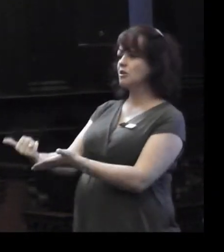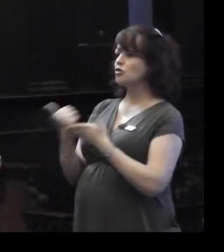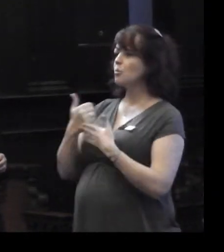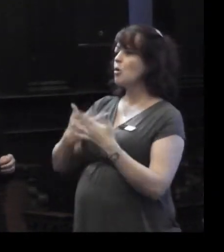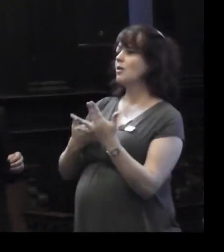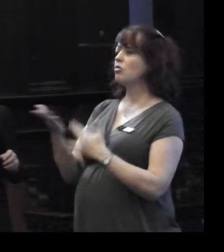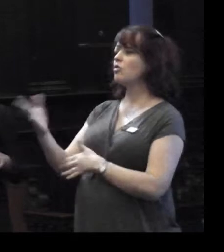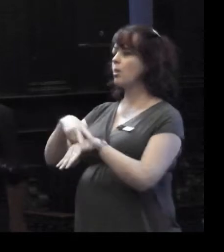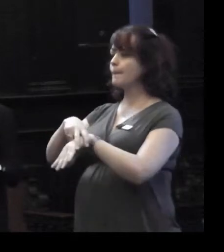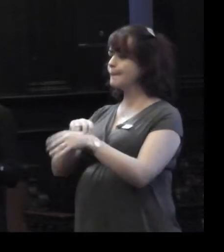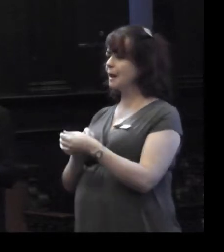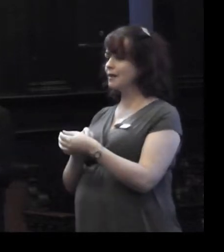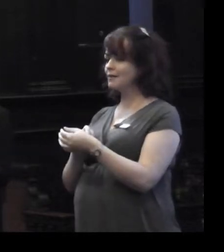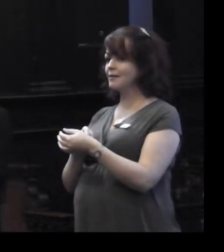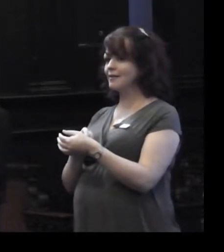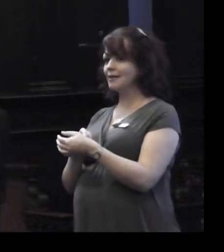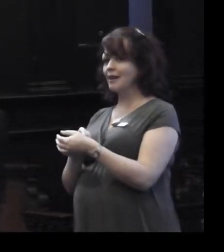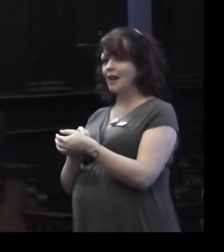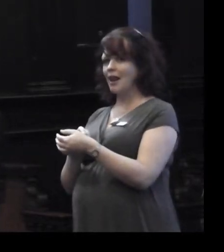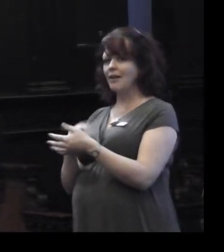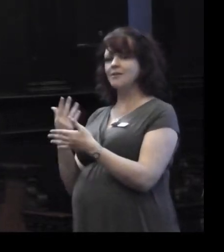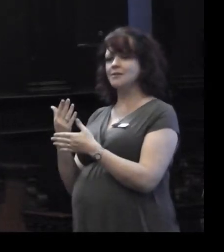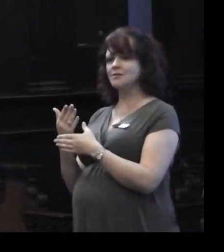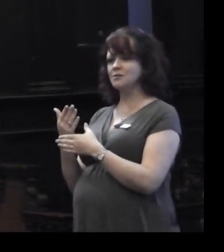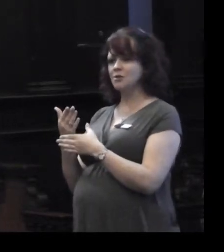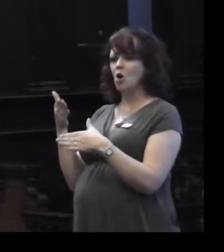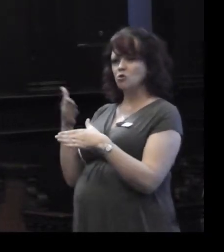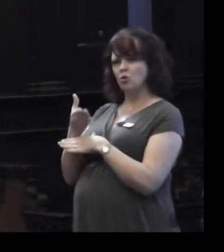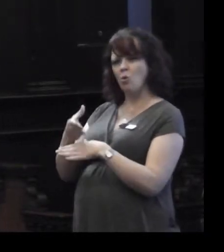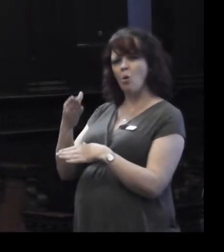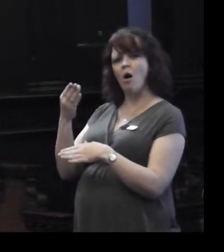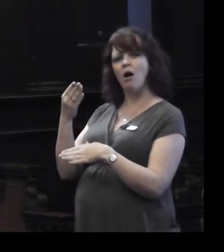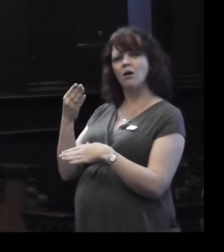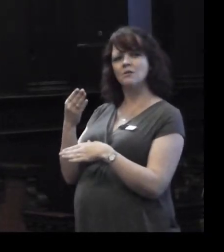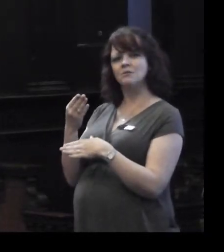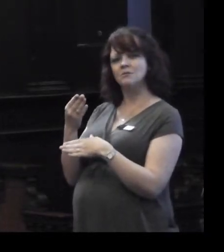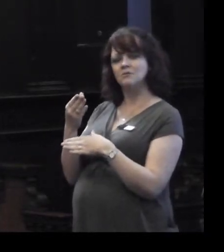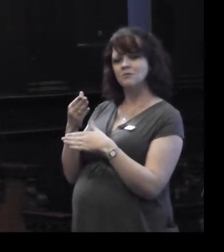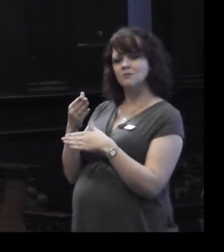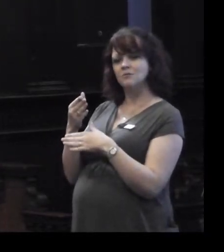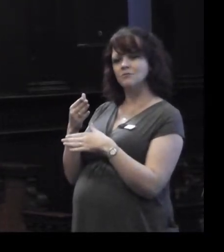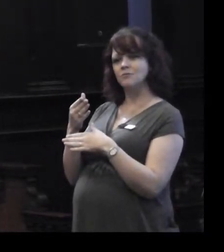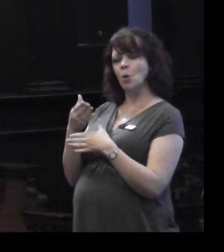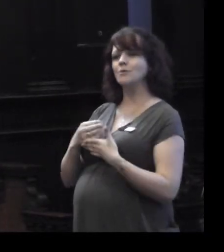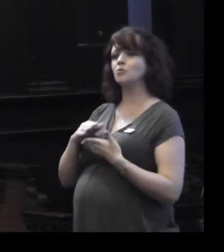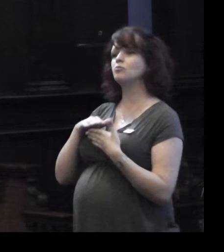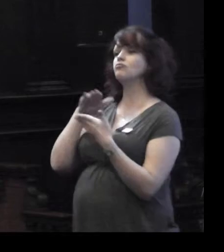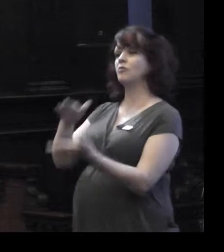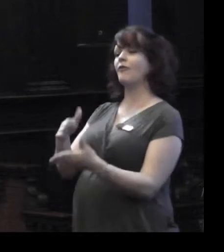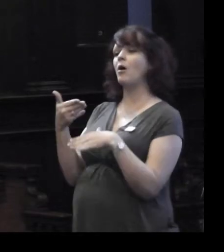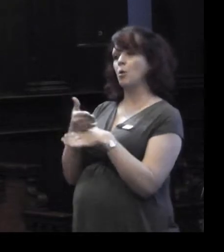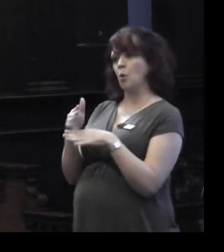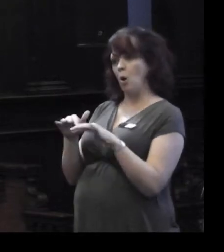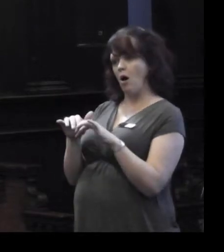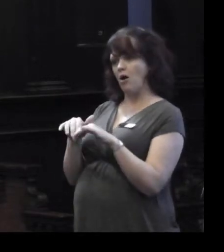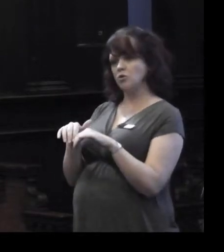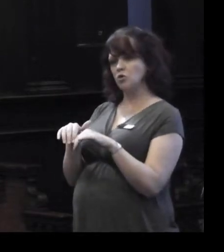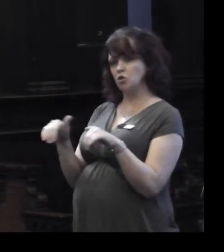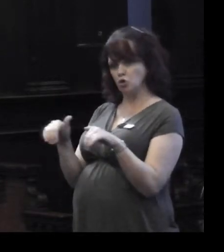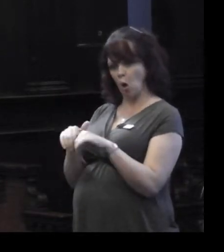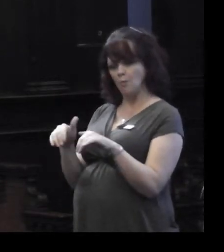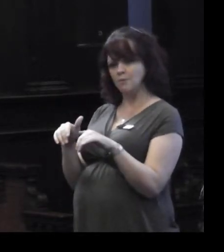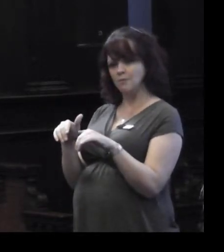Commissioner's Office to provide outreach, interactive workshops to young people on the effects of knife